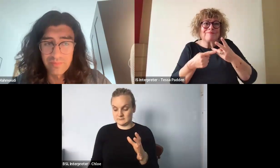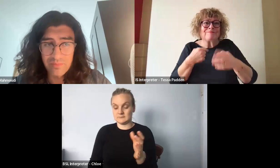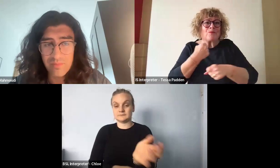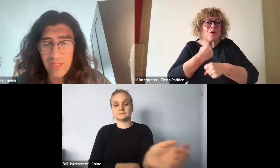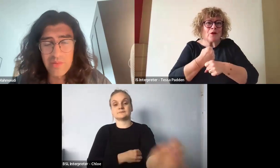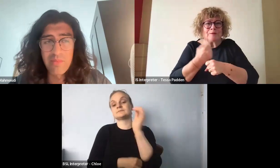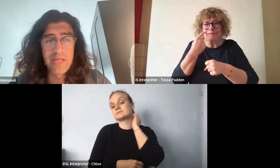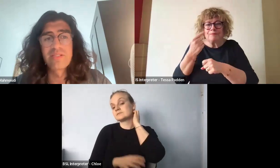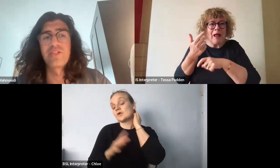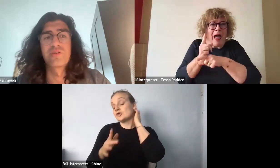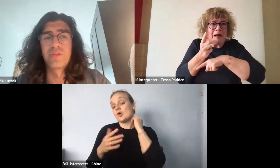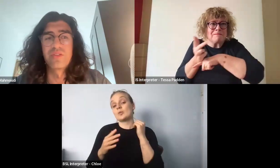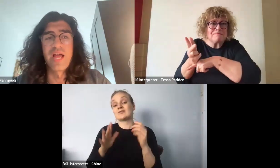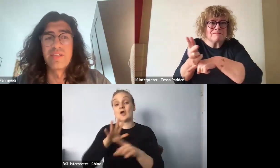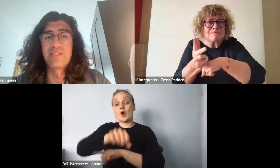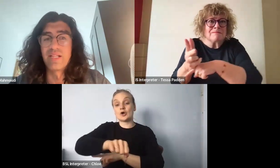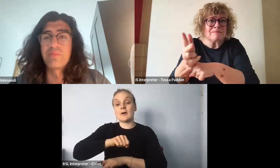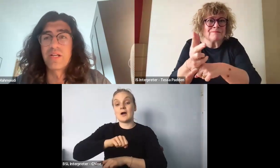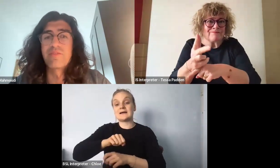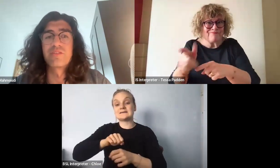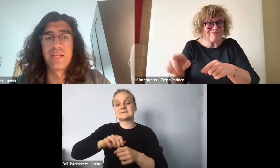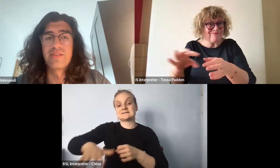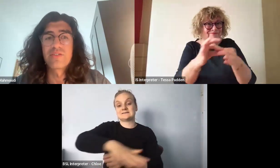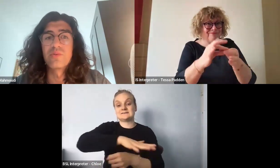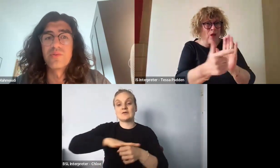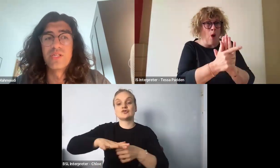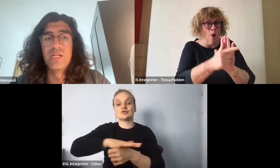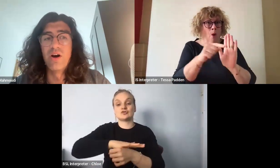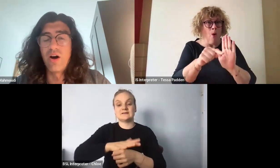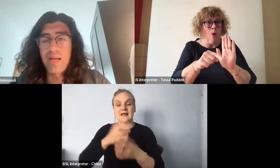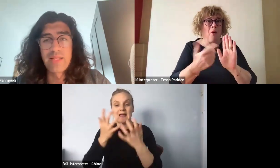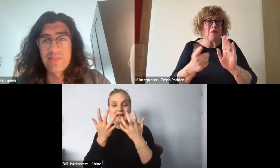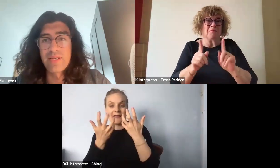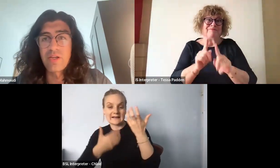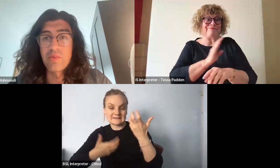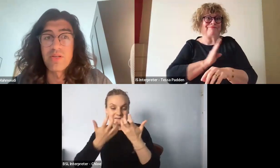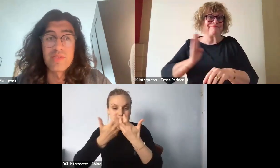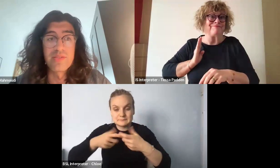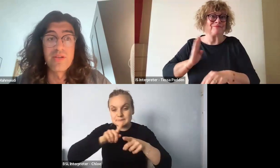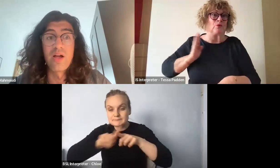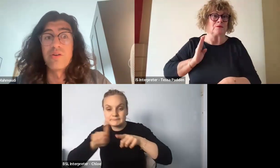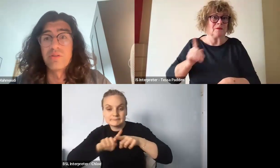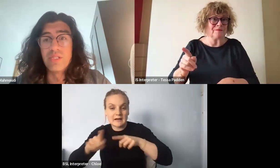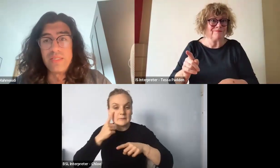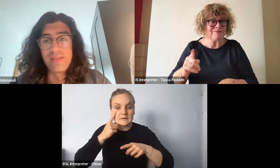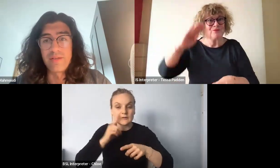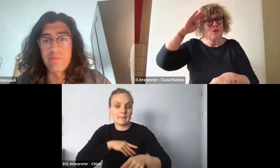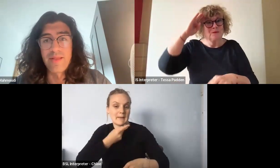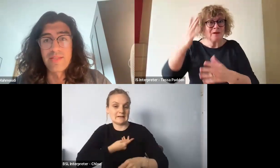territories, experimentation with and the development of surveillance tools on Palestinian communities is not